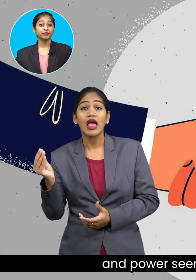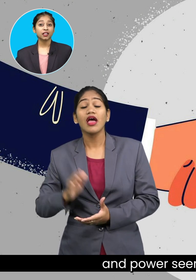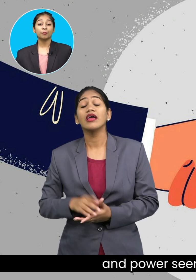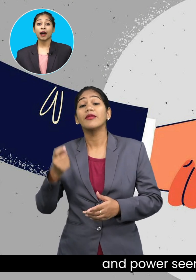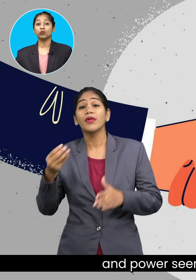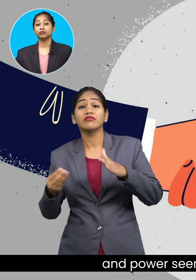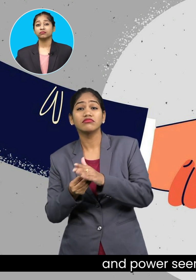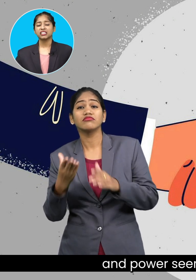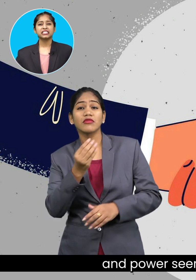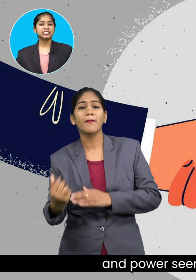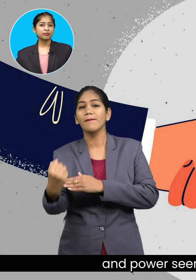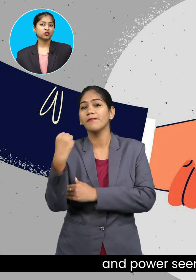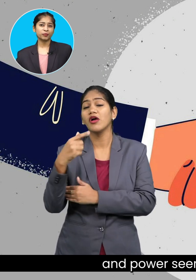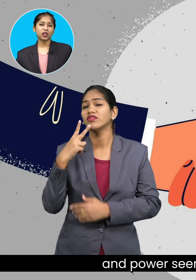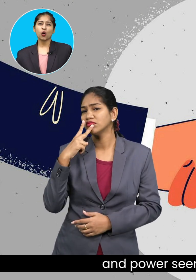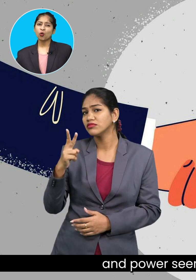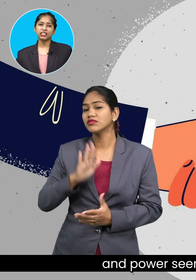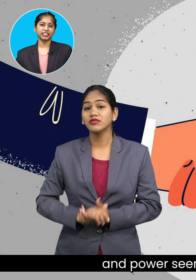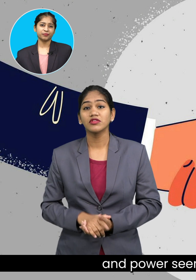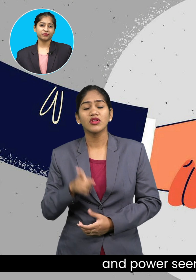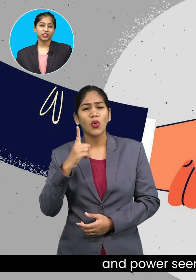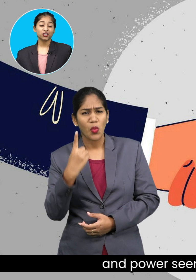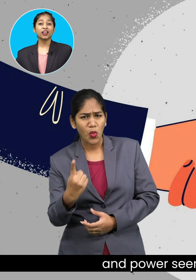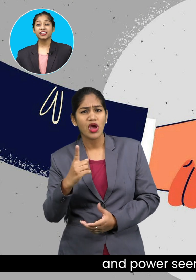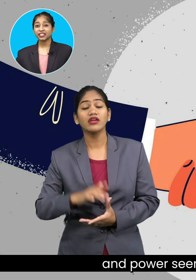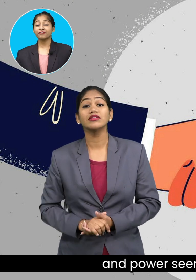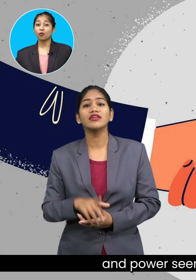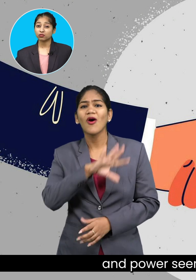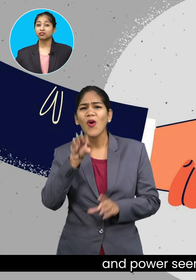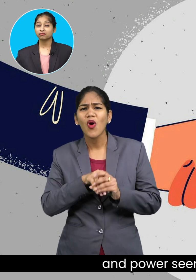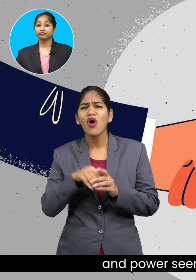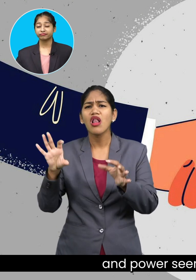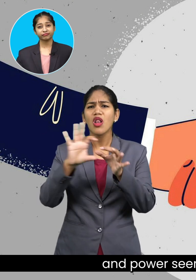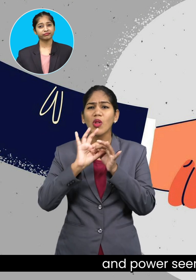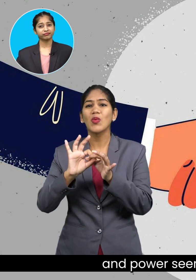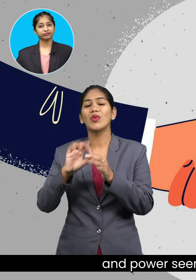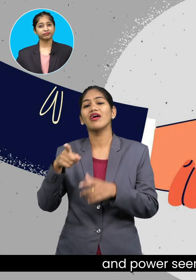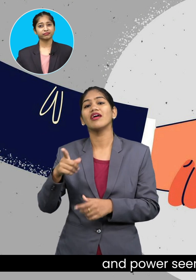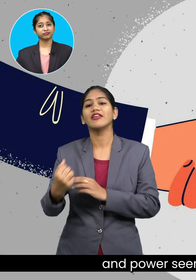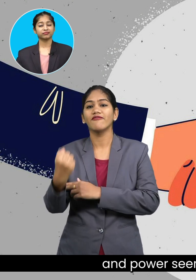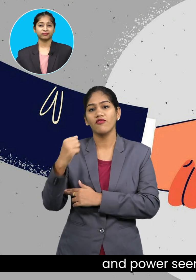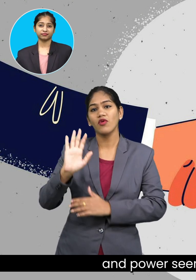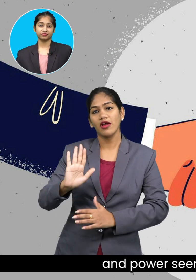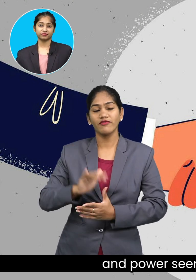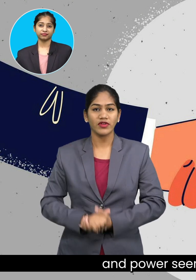and power seemed to be the only uniting force.